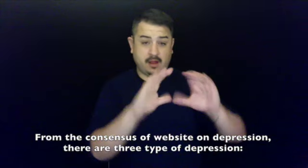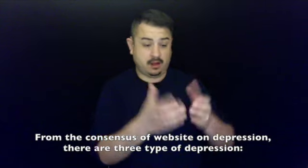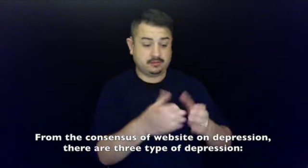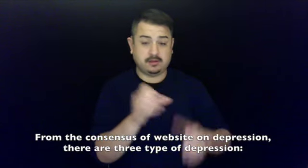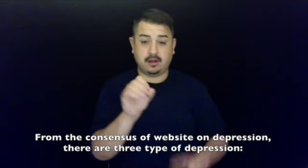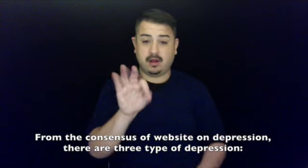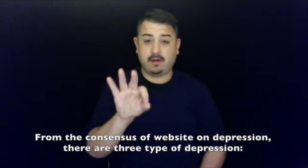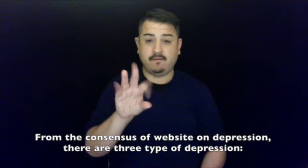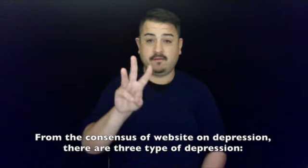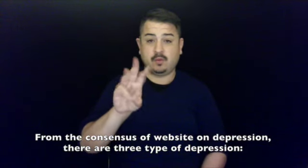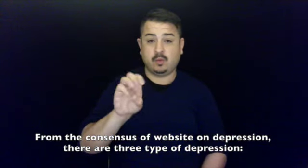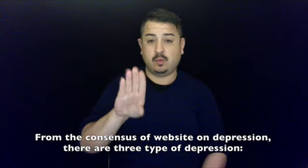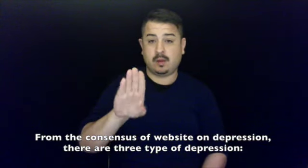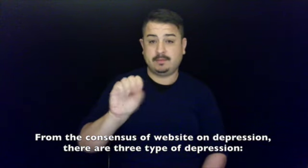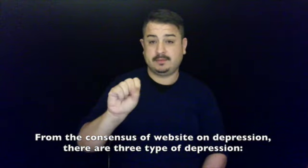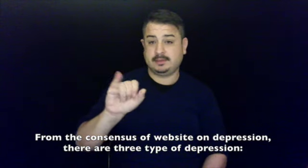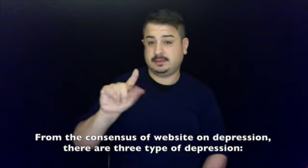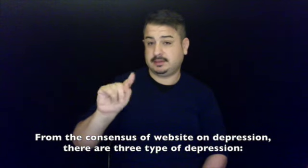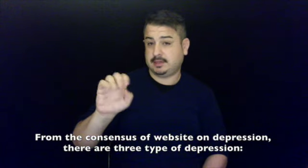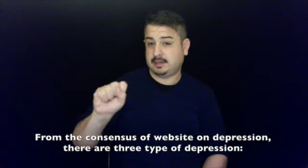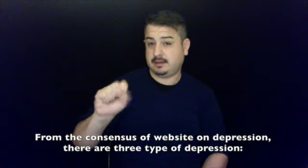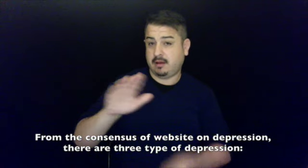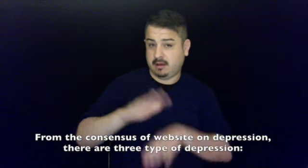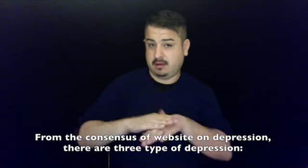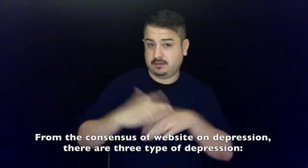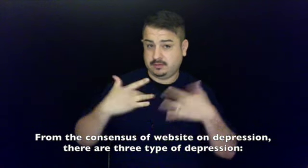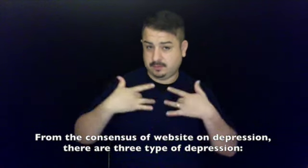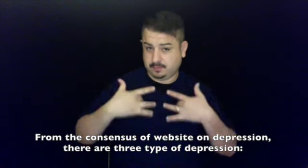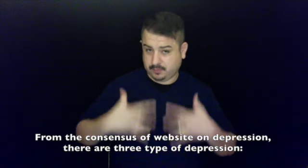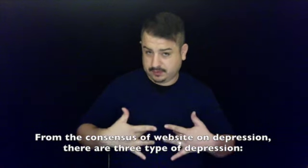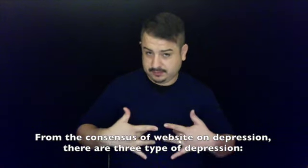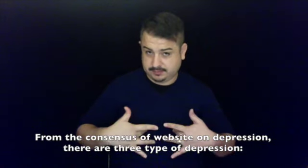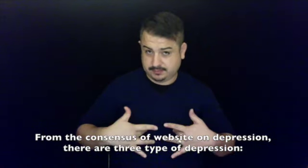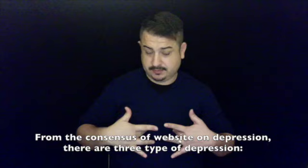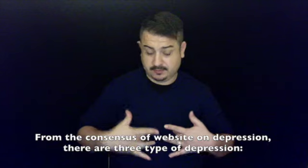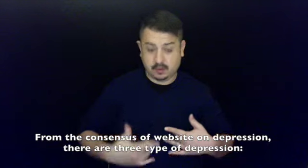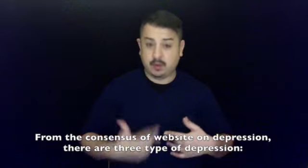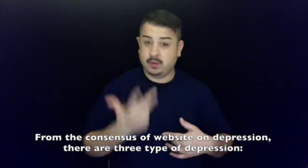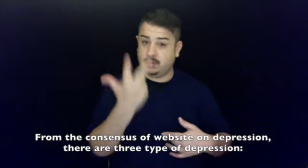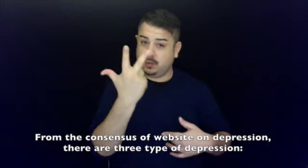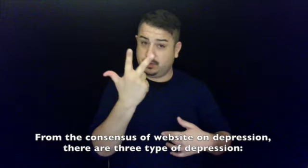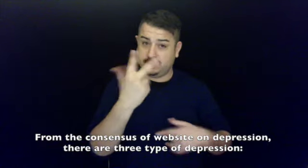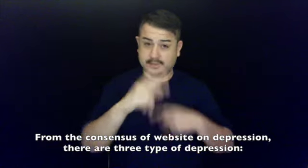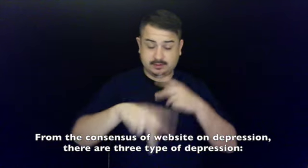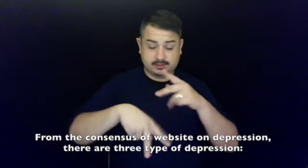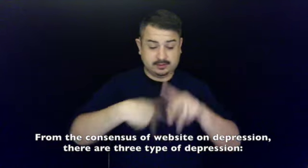From the consensus of websites on depression, there are 3 types of depression.